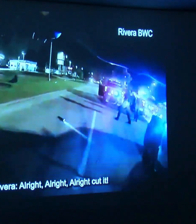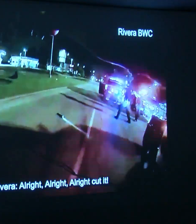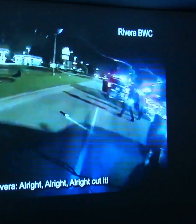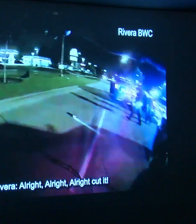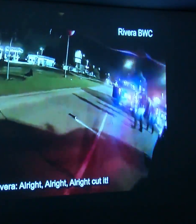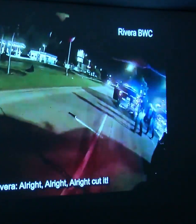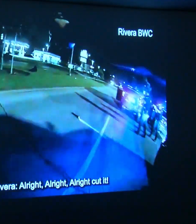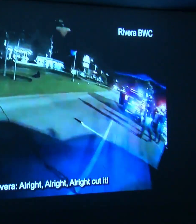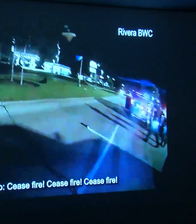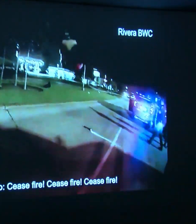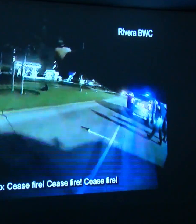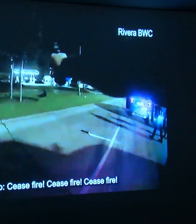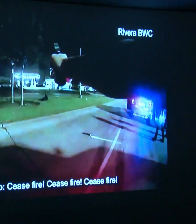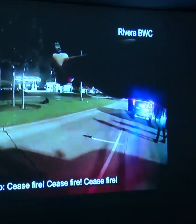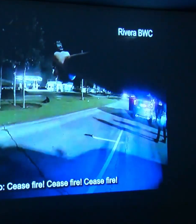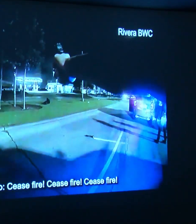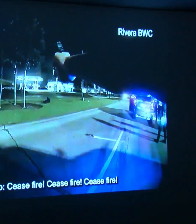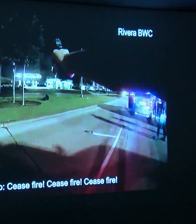All right, cut it.